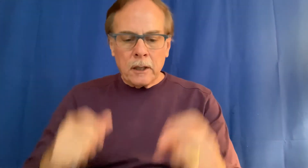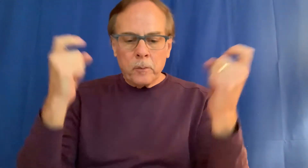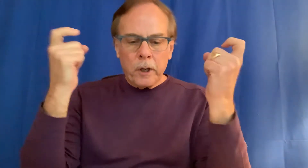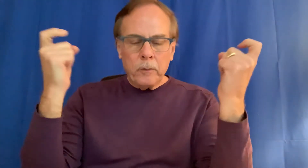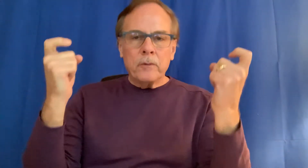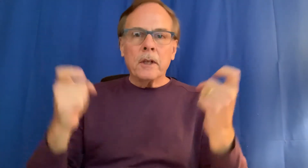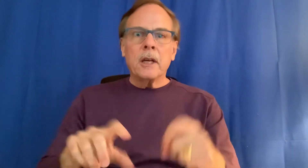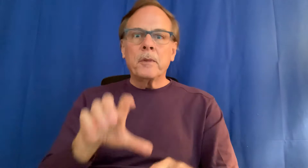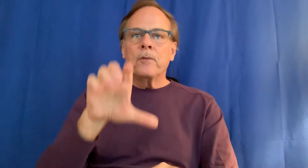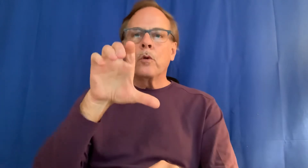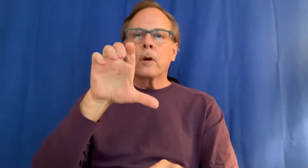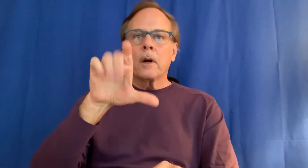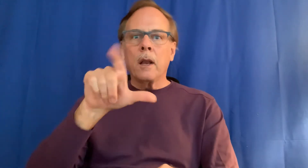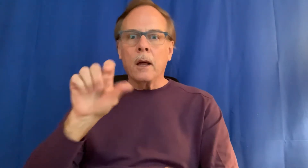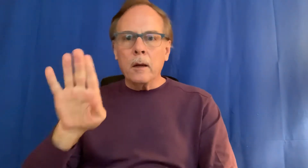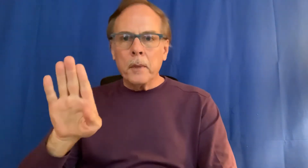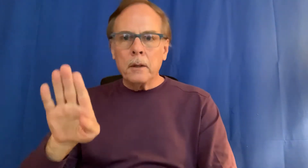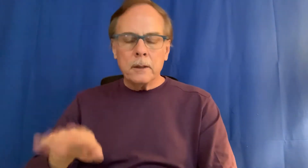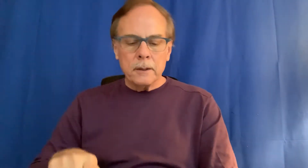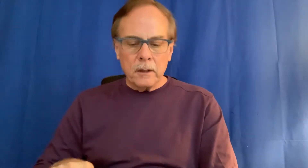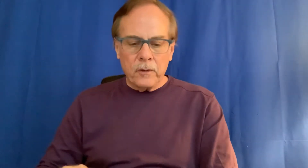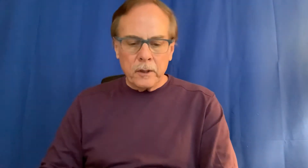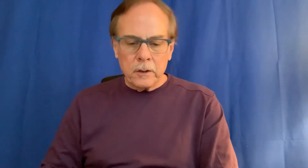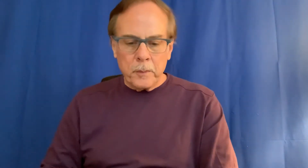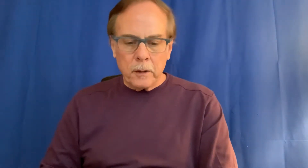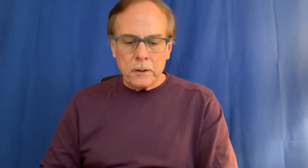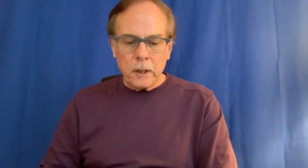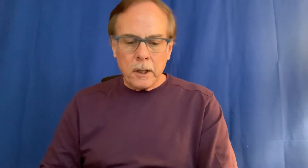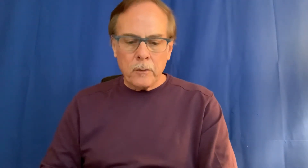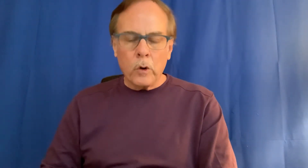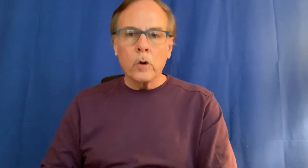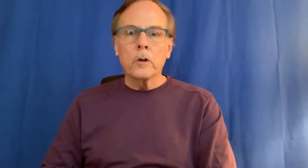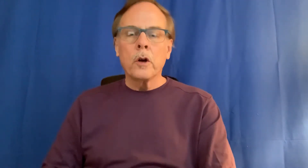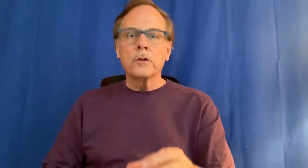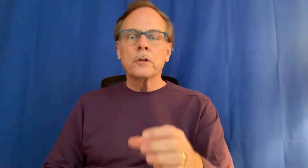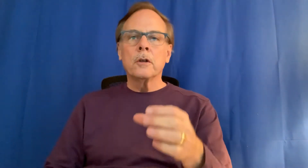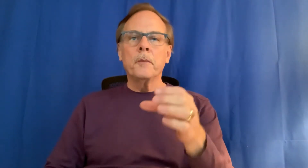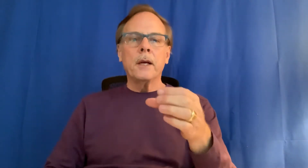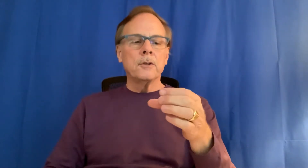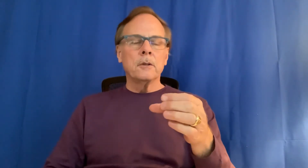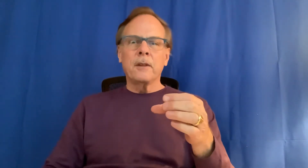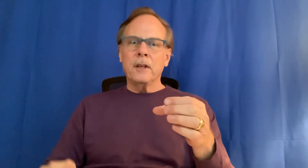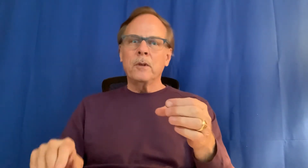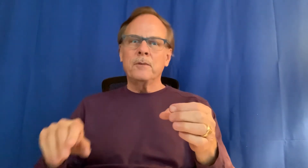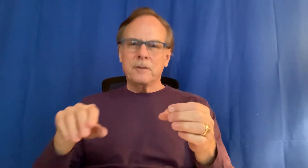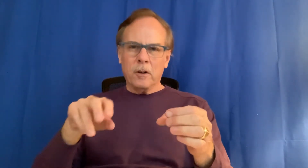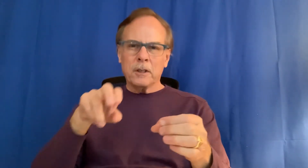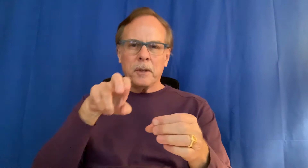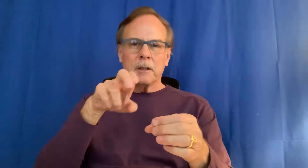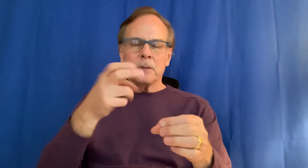Celebrate, we've done that before. Club is a fingered spelled sign. Roller coaster, imagine, I think we've talked about this